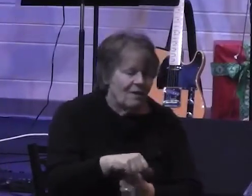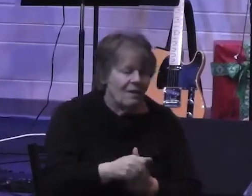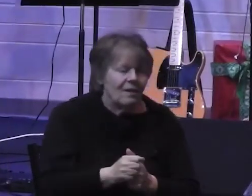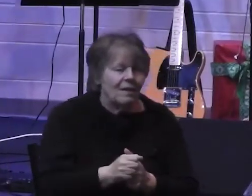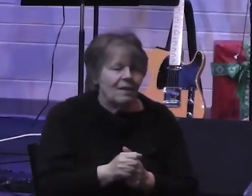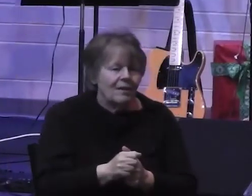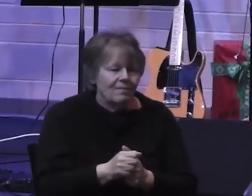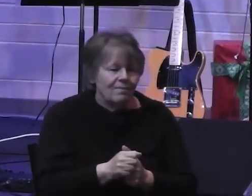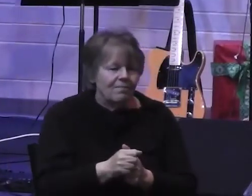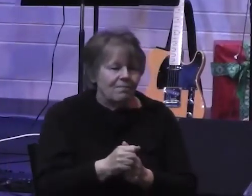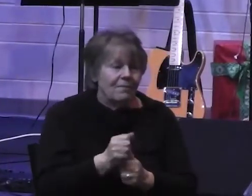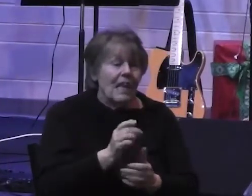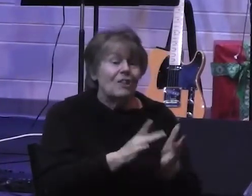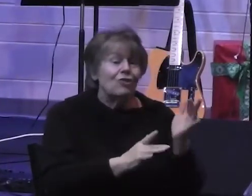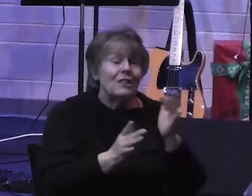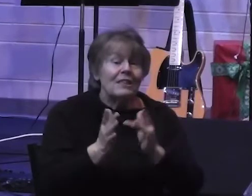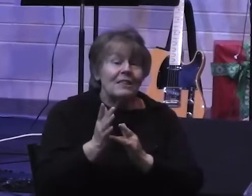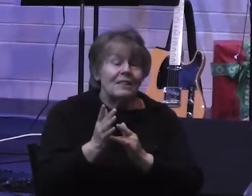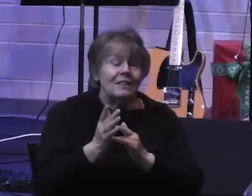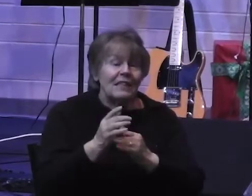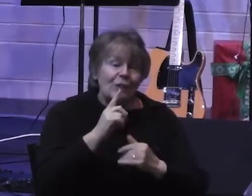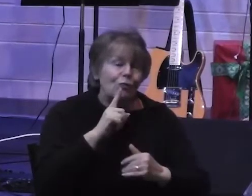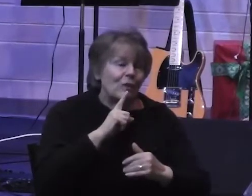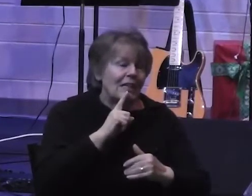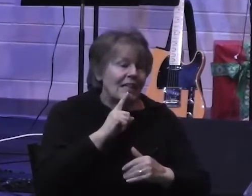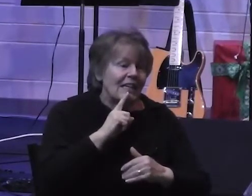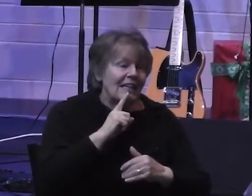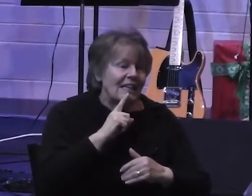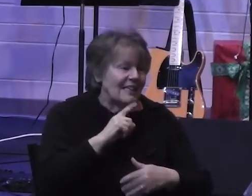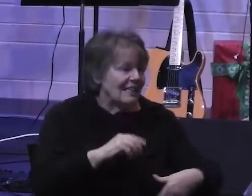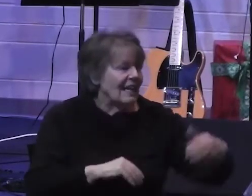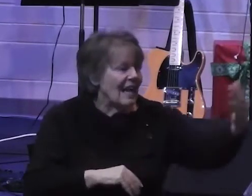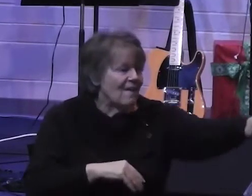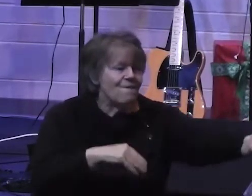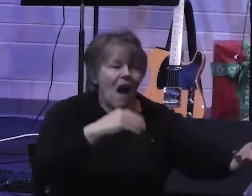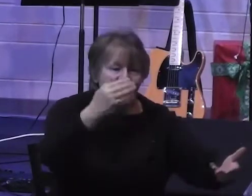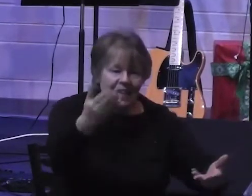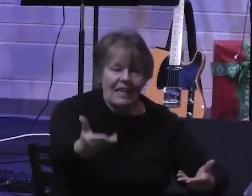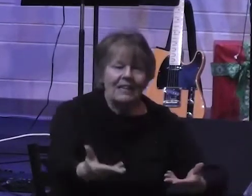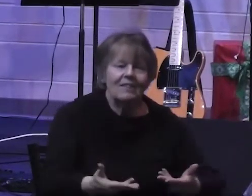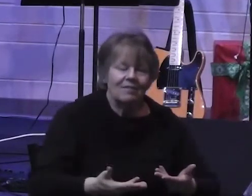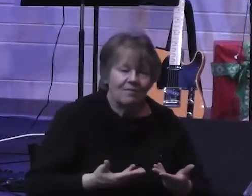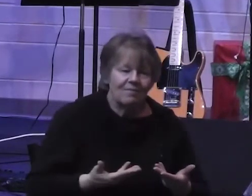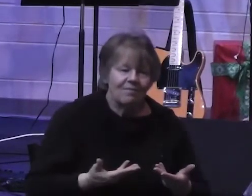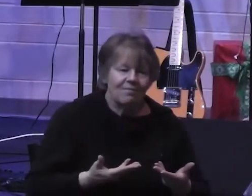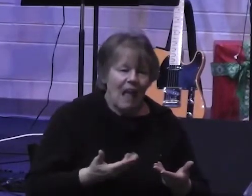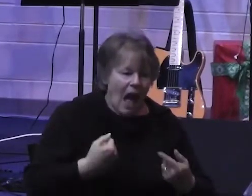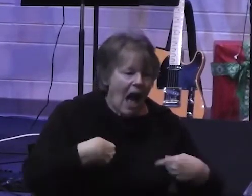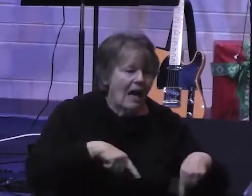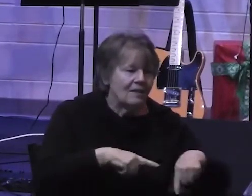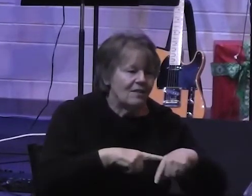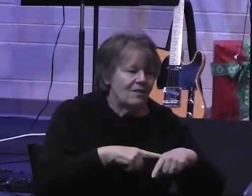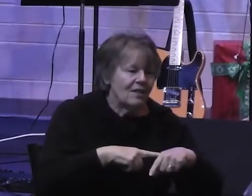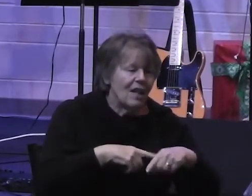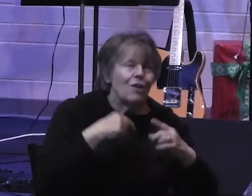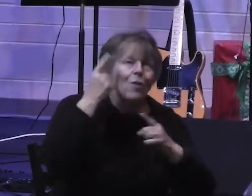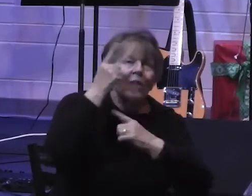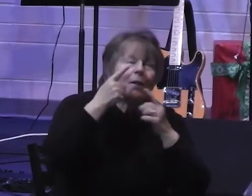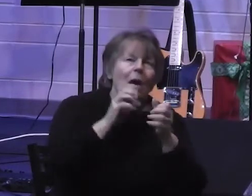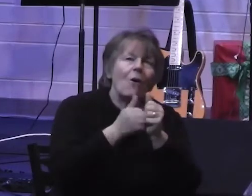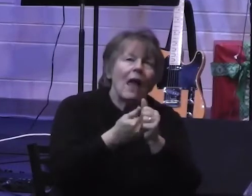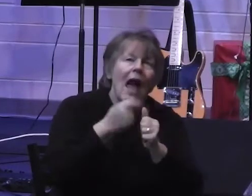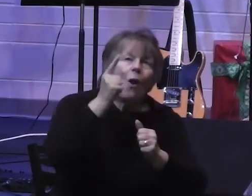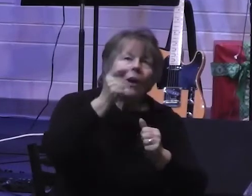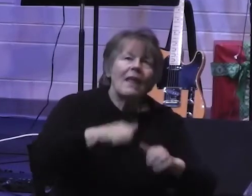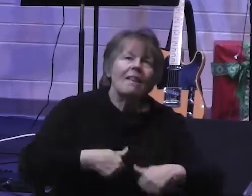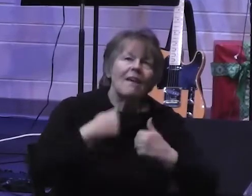Jesus is giving an invitation to look at and consider the way he lived his life and make